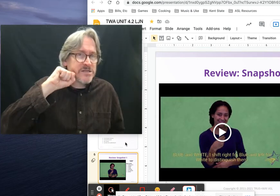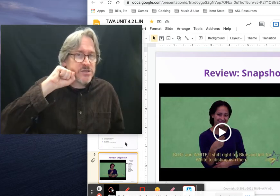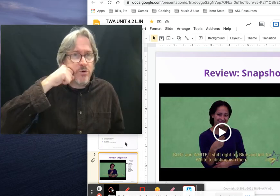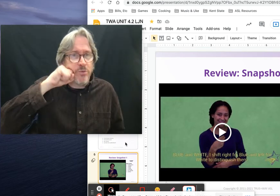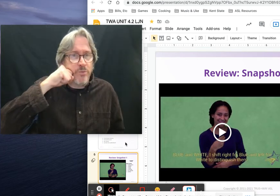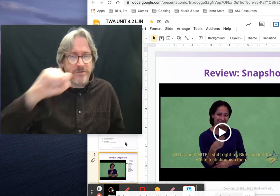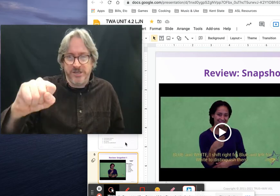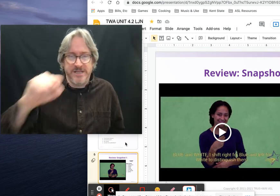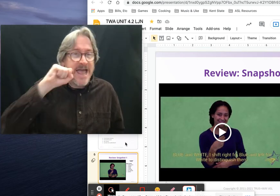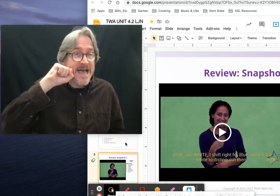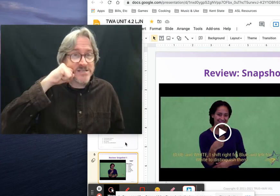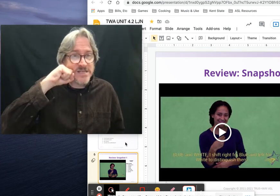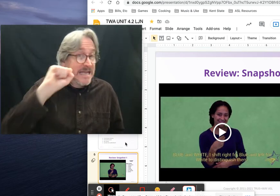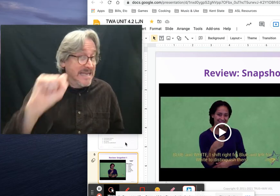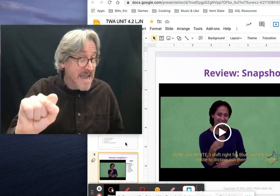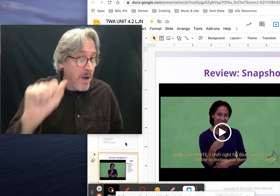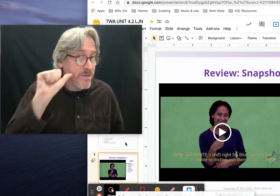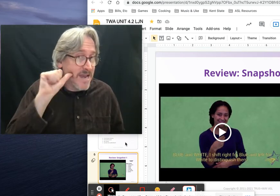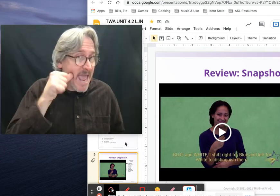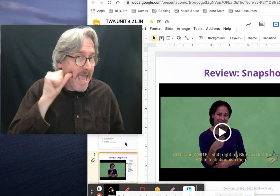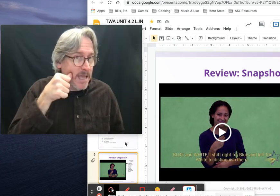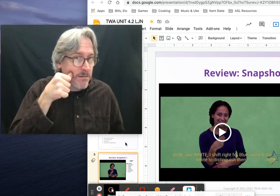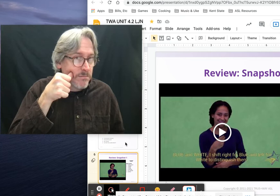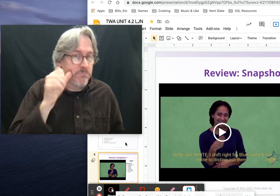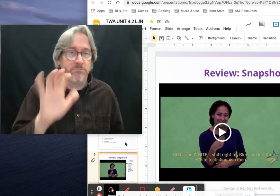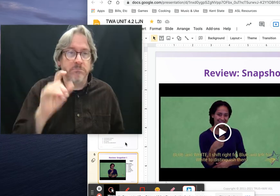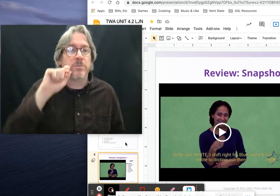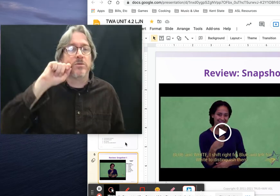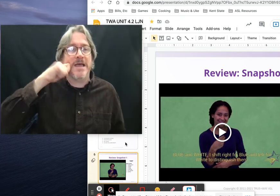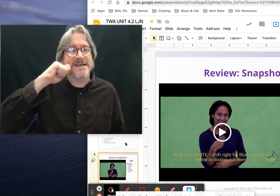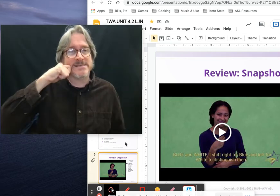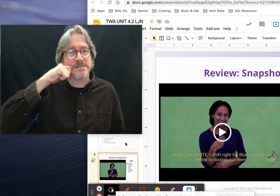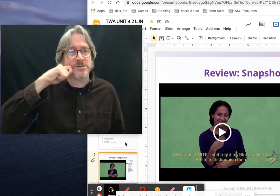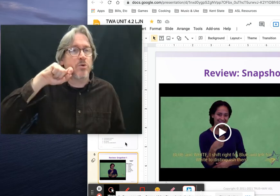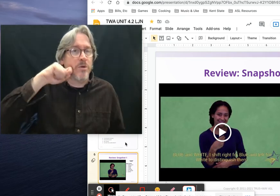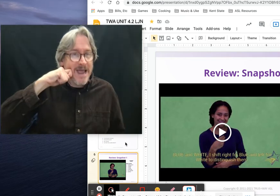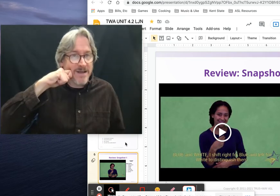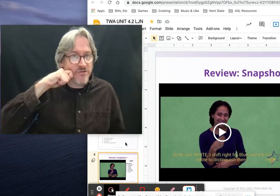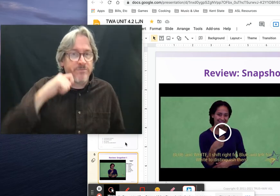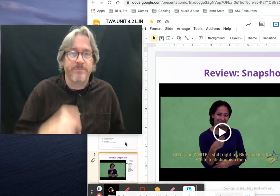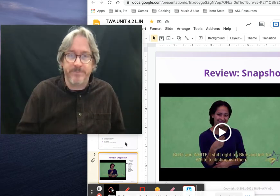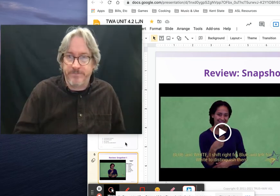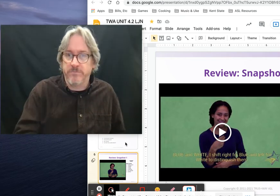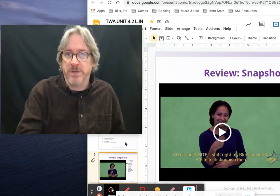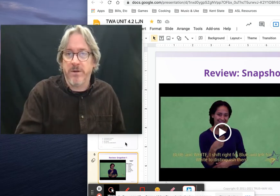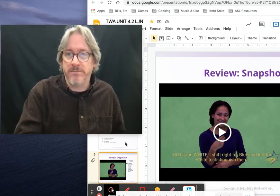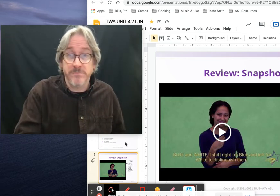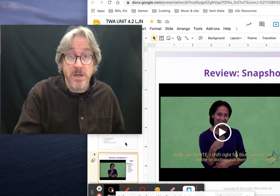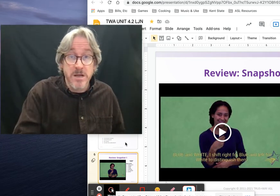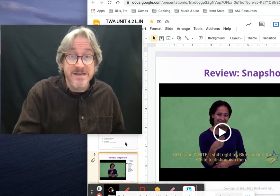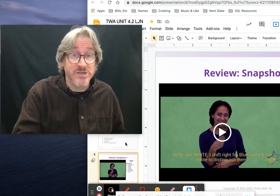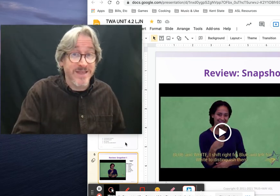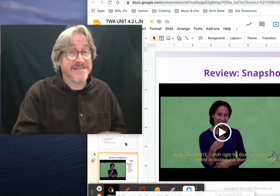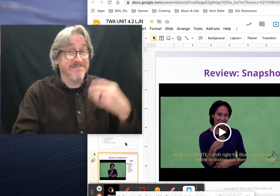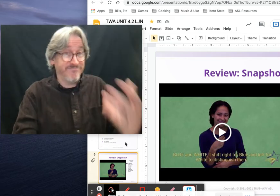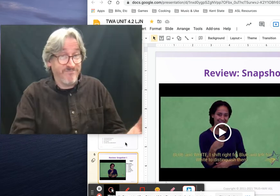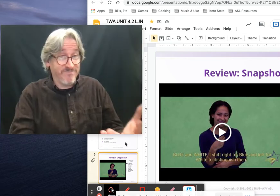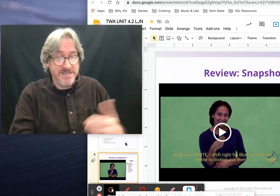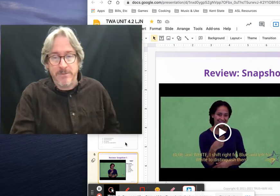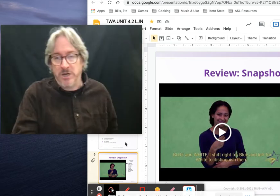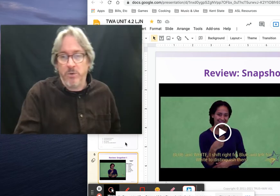either X or with just the S, not with an A, S or X. All right. So